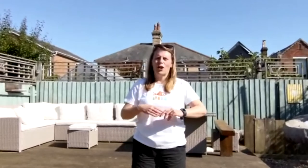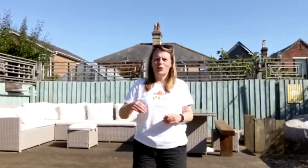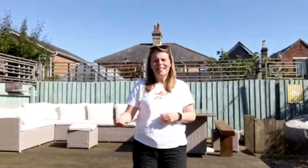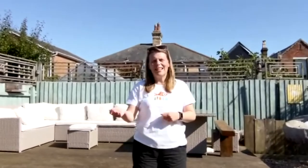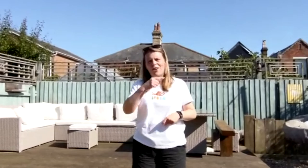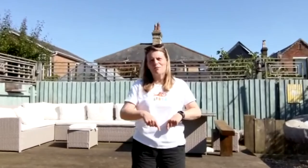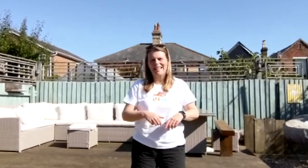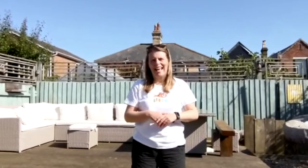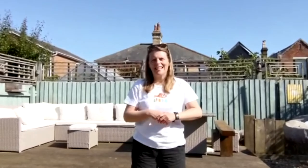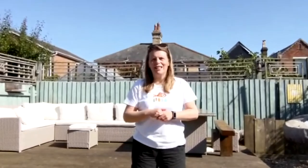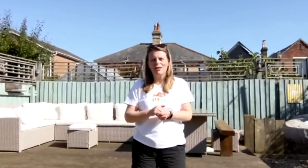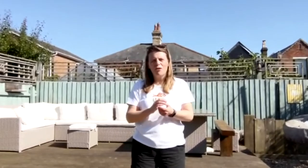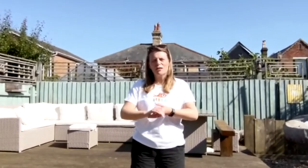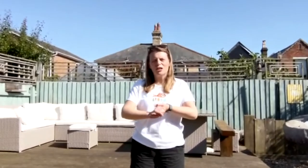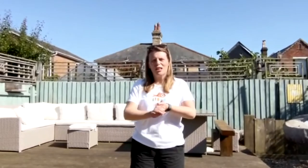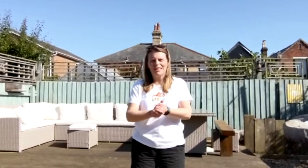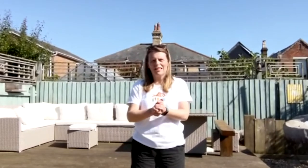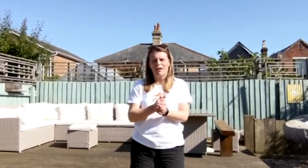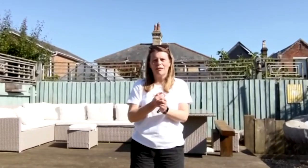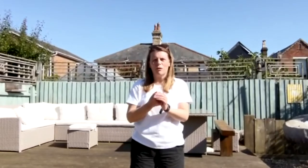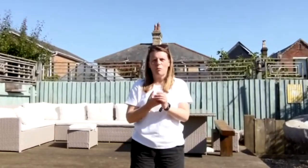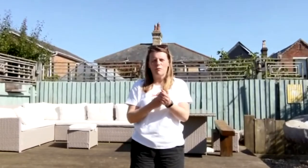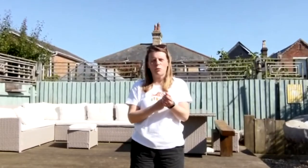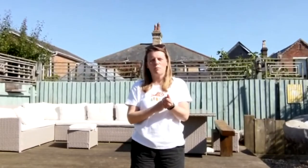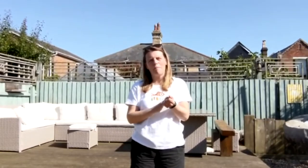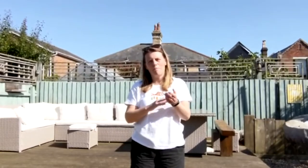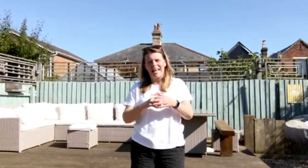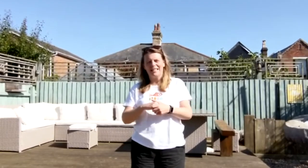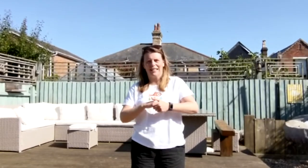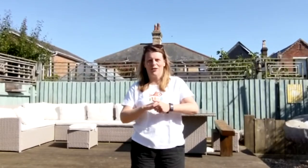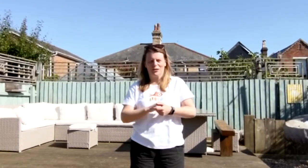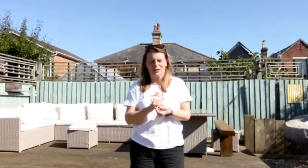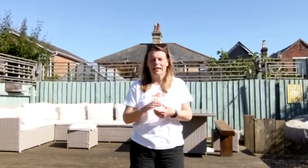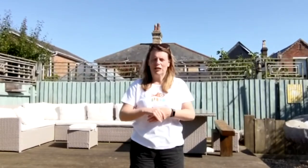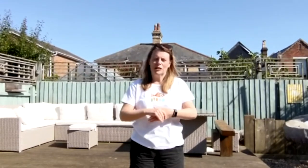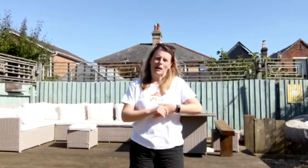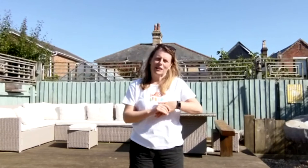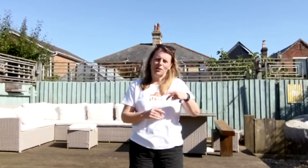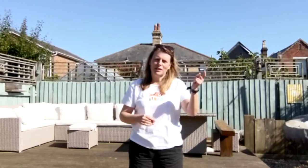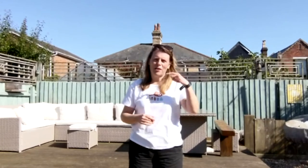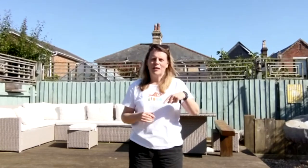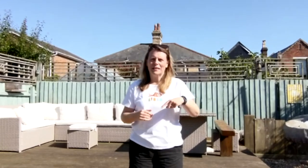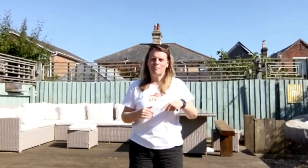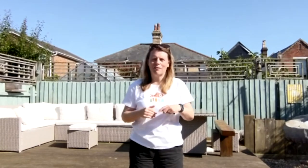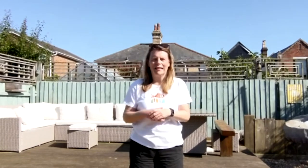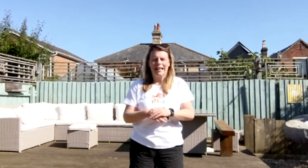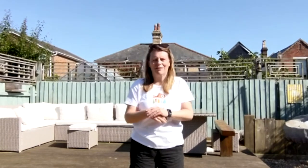So this last weekend, lots of churches around the world will have thought about Pentecost, which is when God's Holy Spirit came